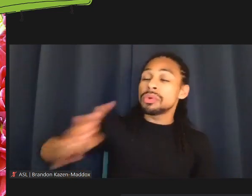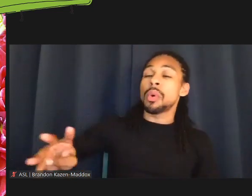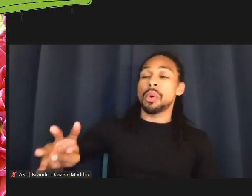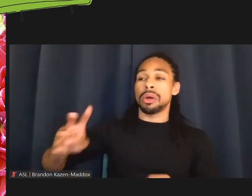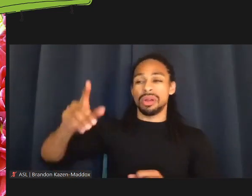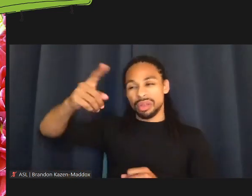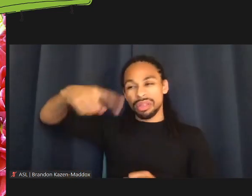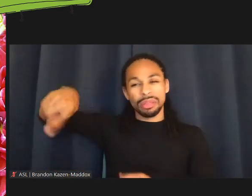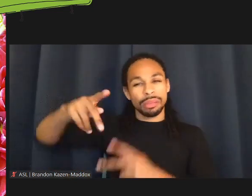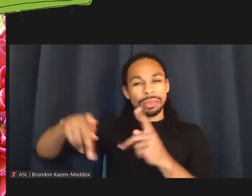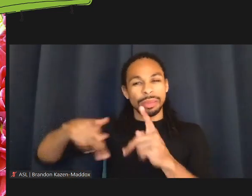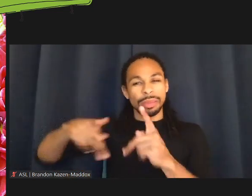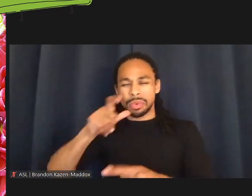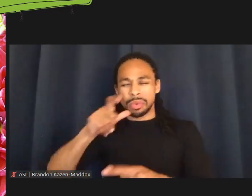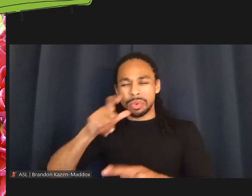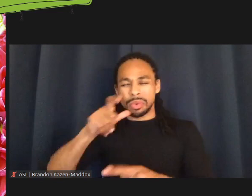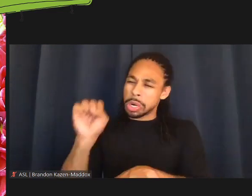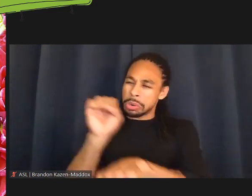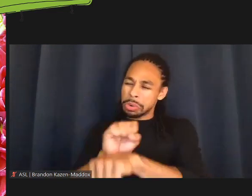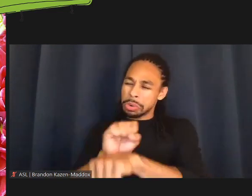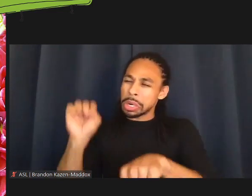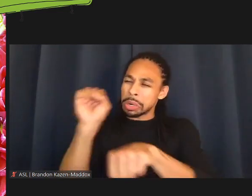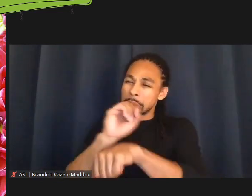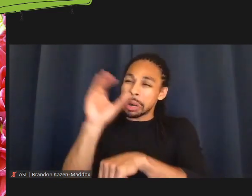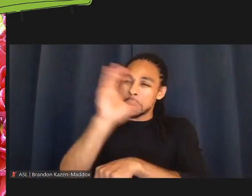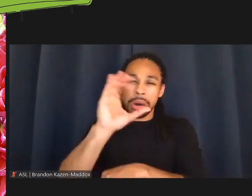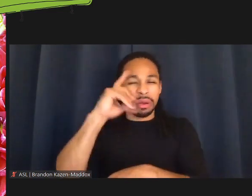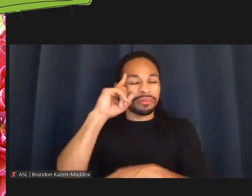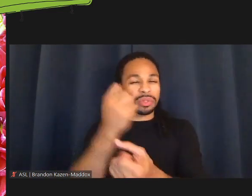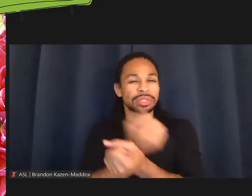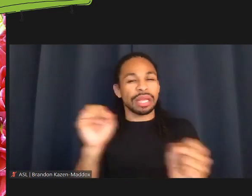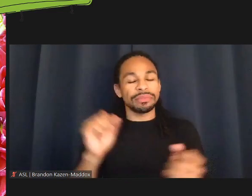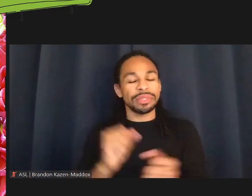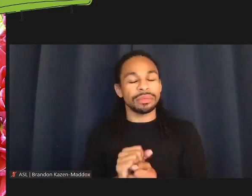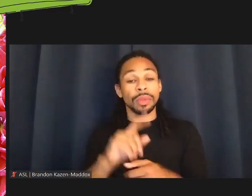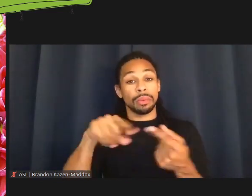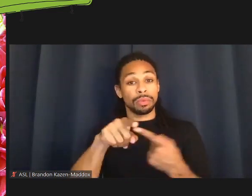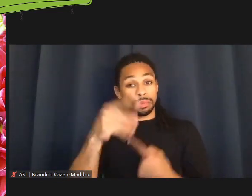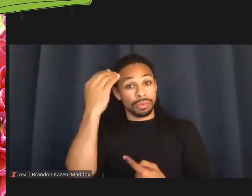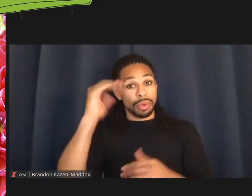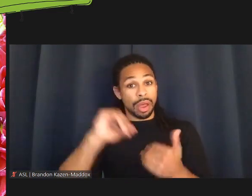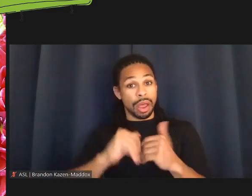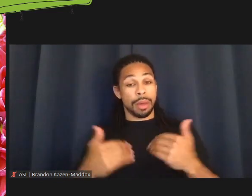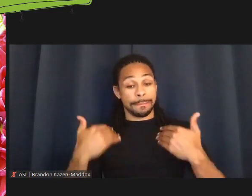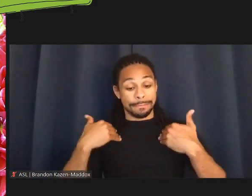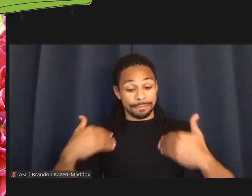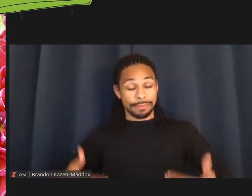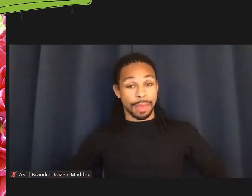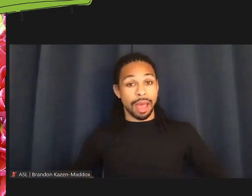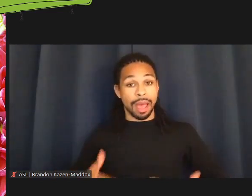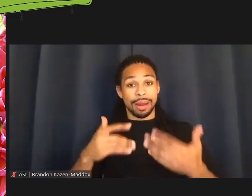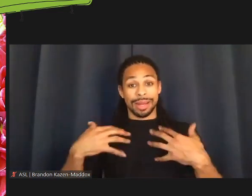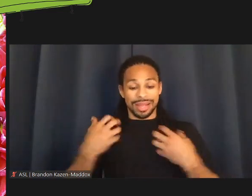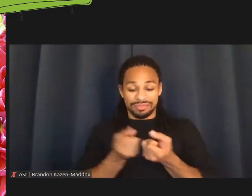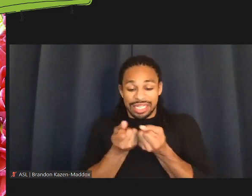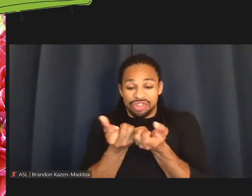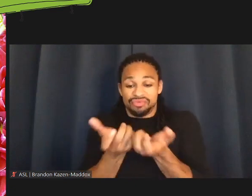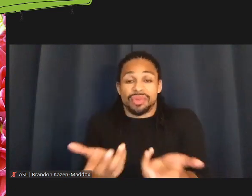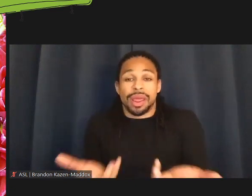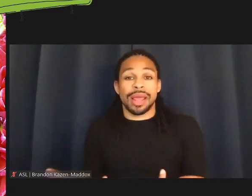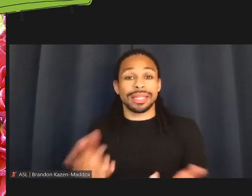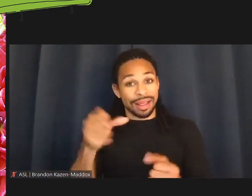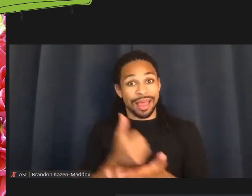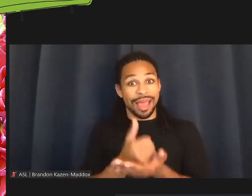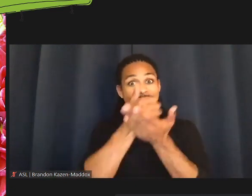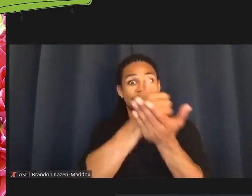NASA surveillance. Knowing how bodies degrade can help those whose deaths are pending. Knowing